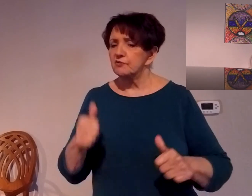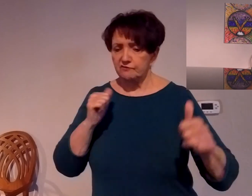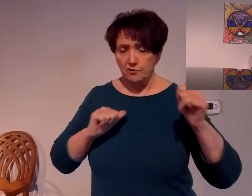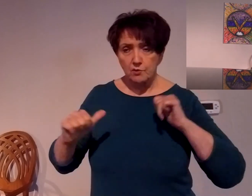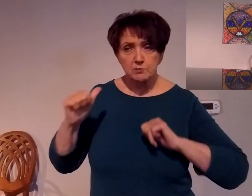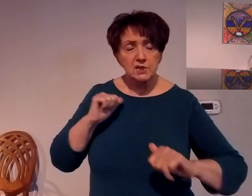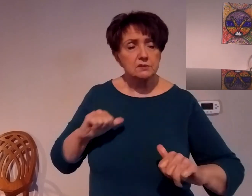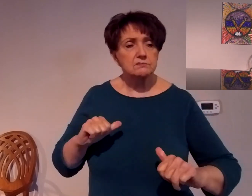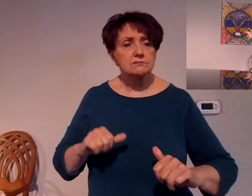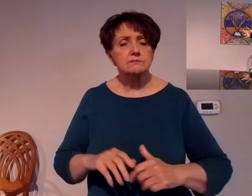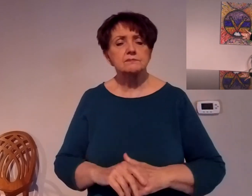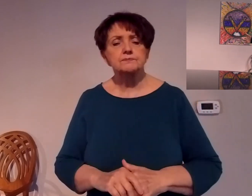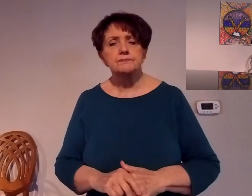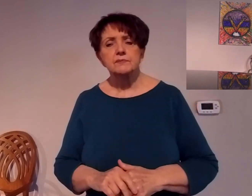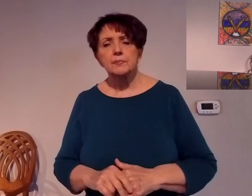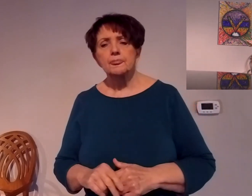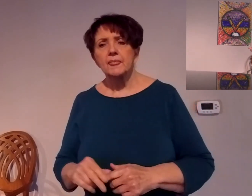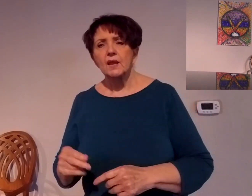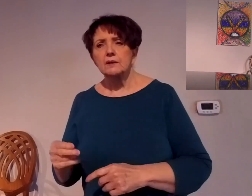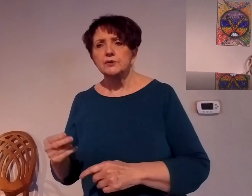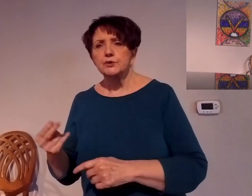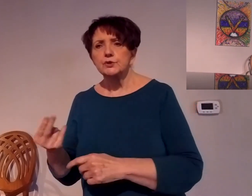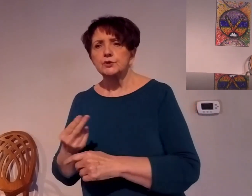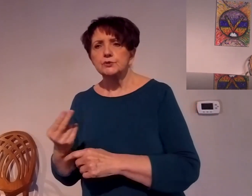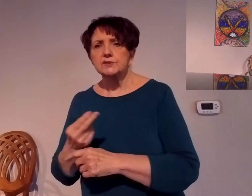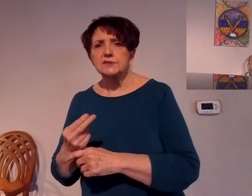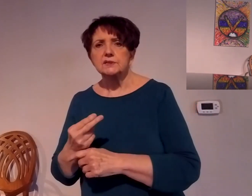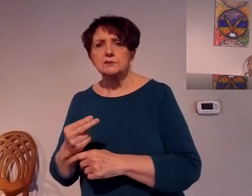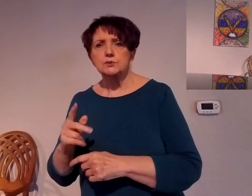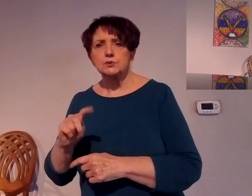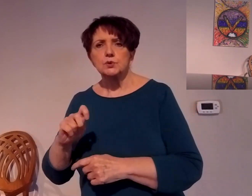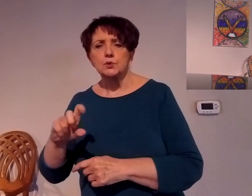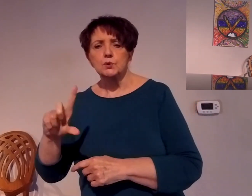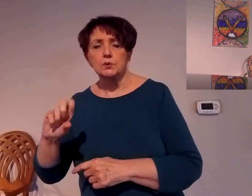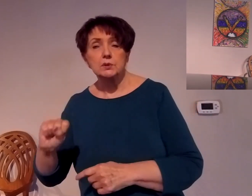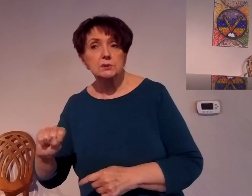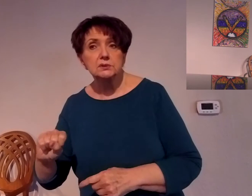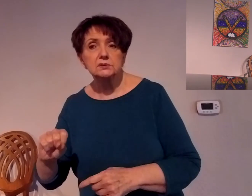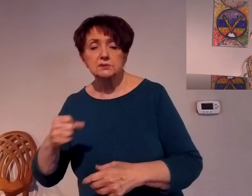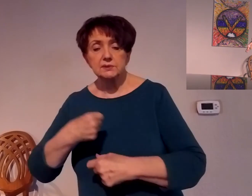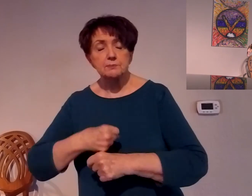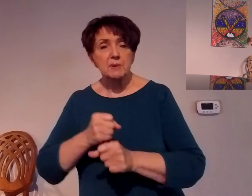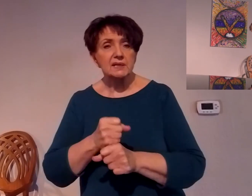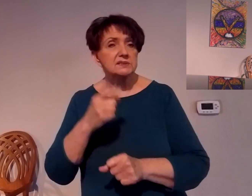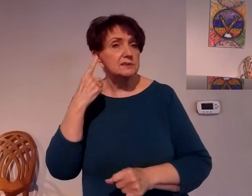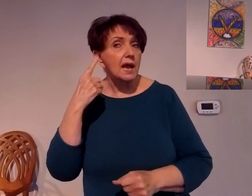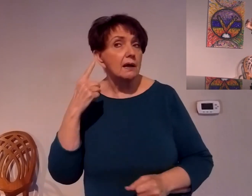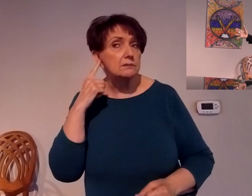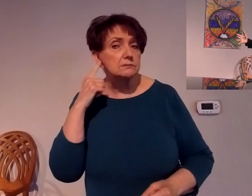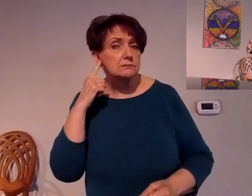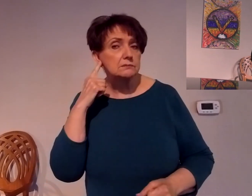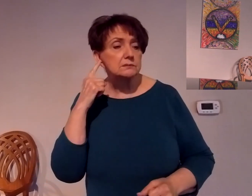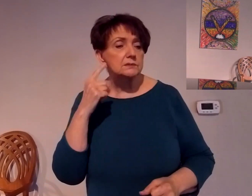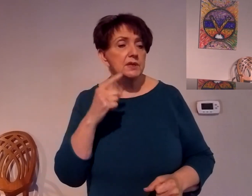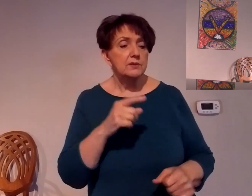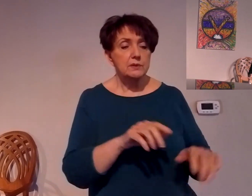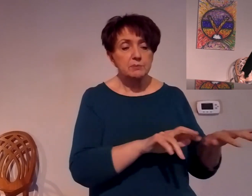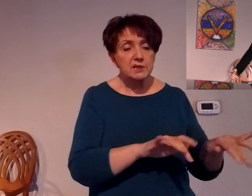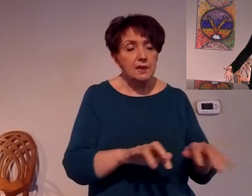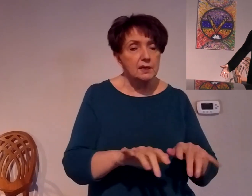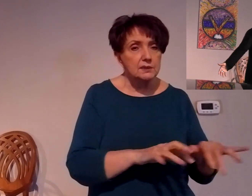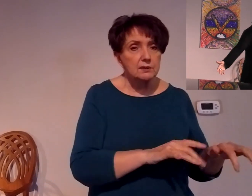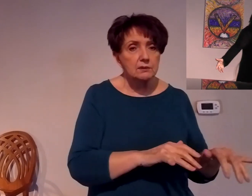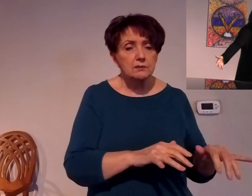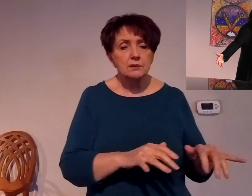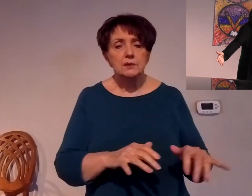and using instruments to create sound, whether it's the piano or the bass or the drums or